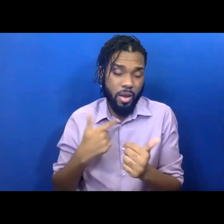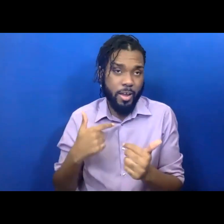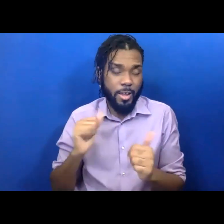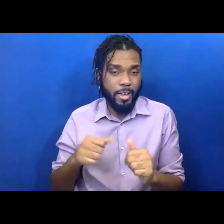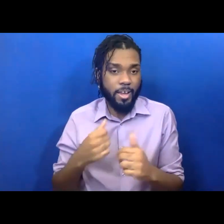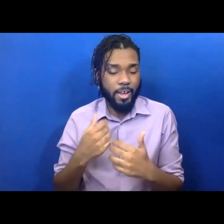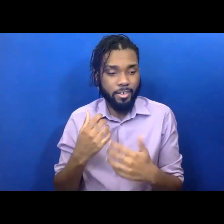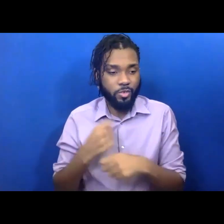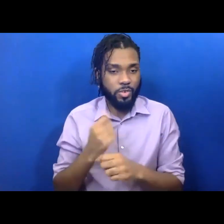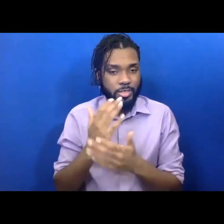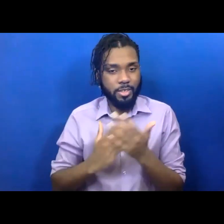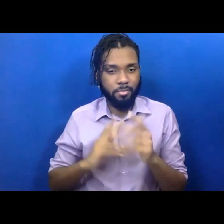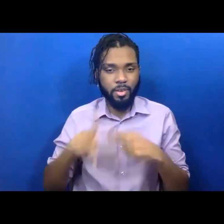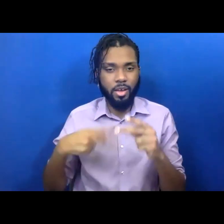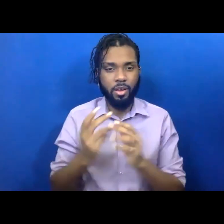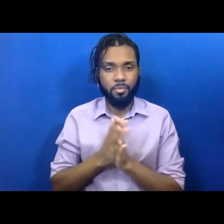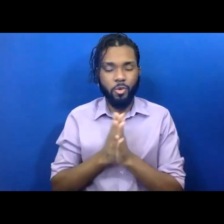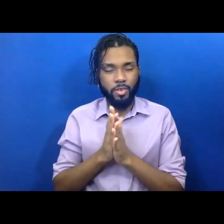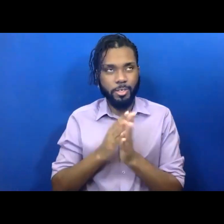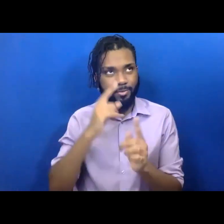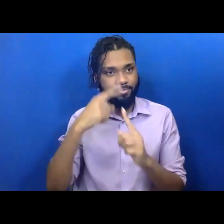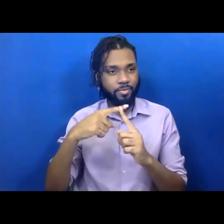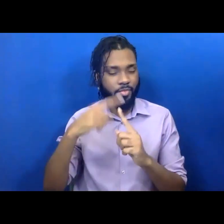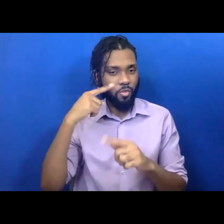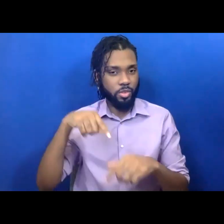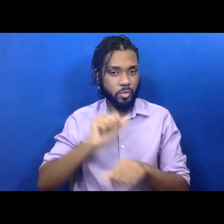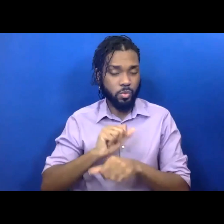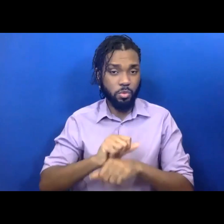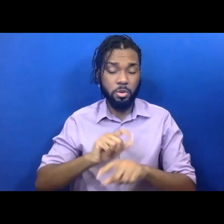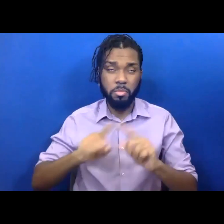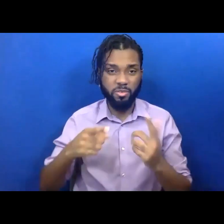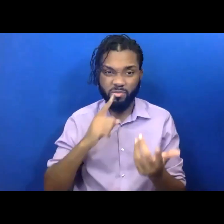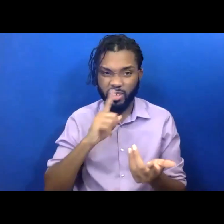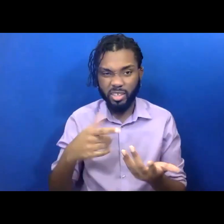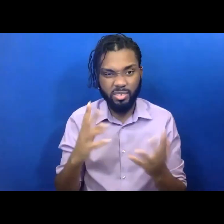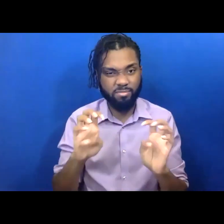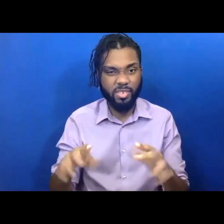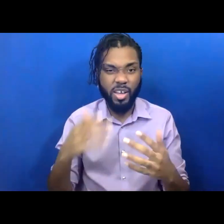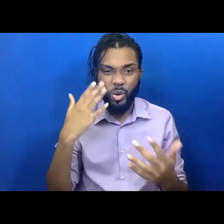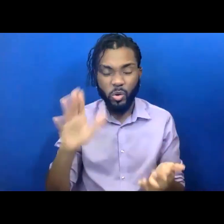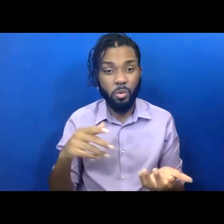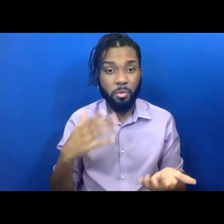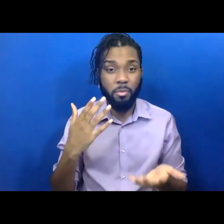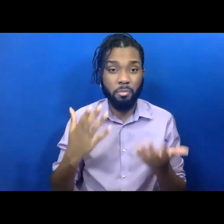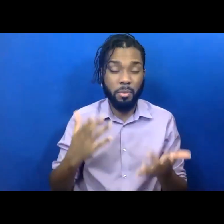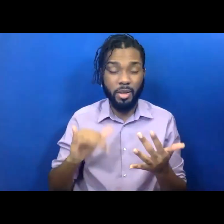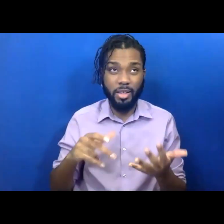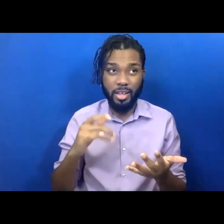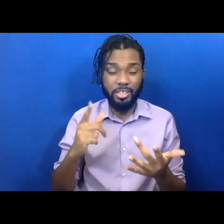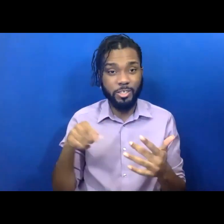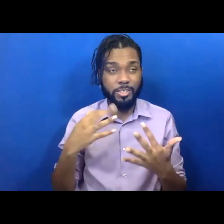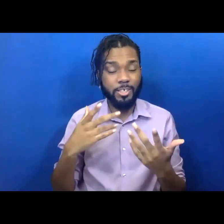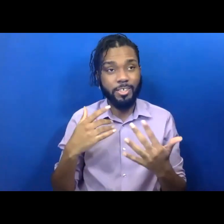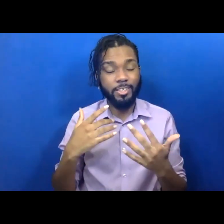for the work. But yeah, ultimately, I don't know. I don't know whether this is really too precarious a position. I think I'm just sort